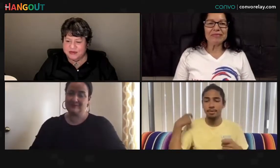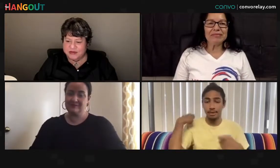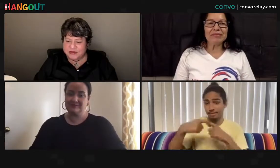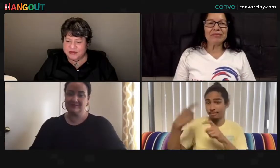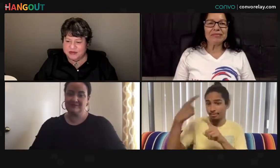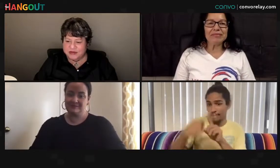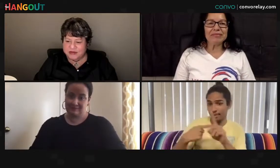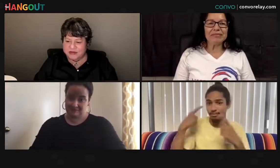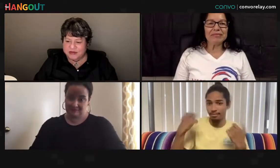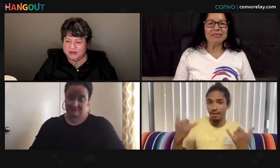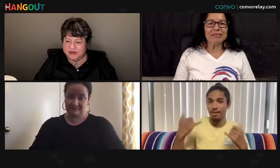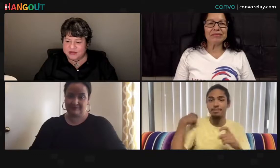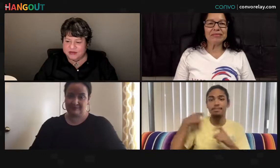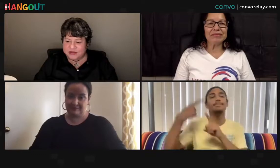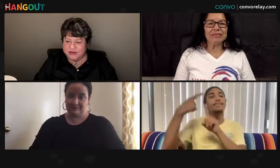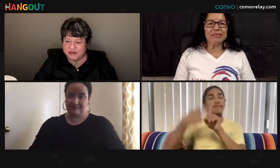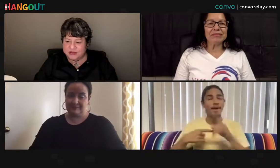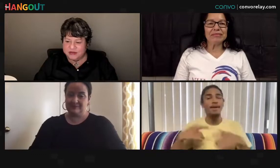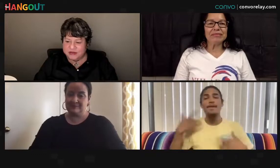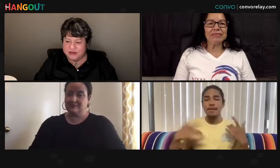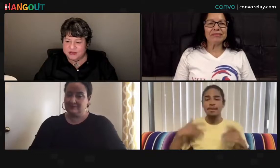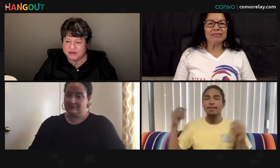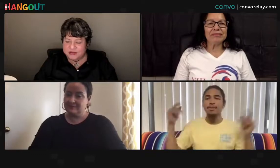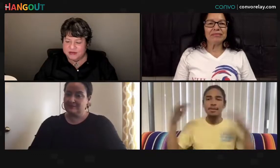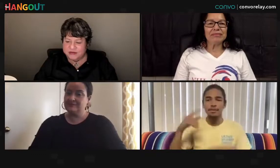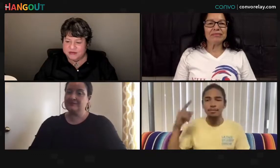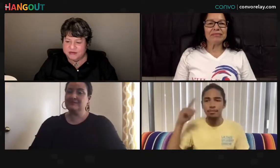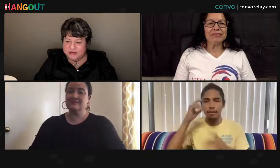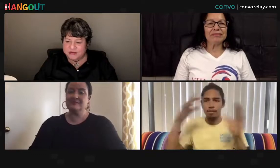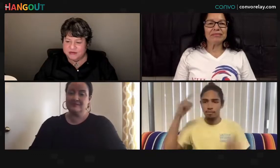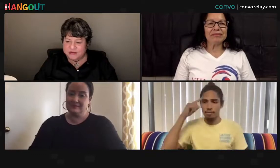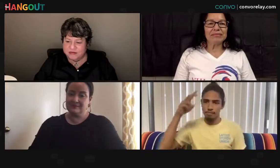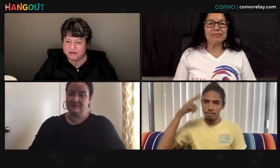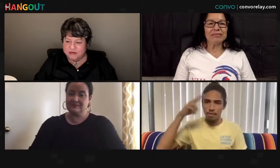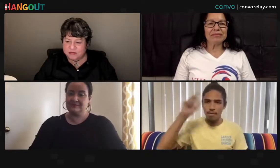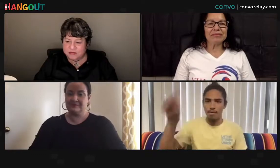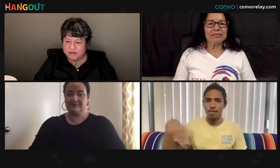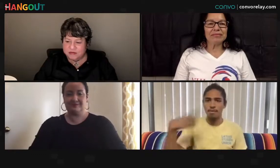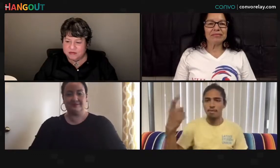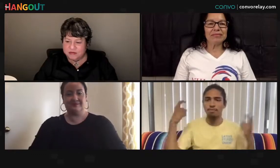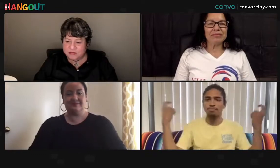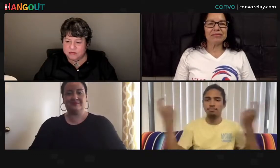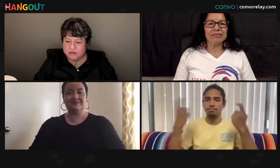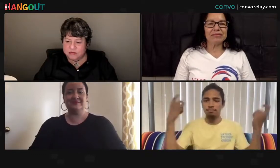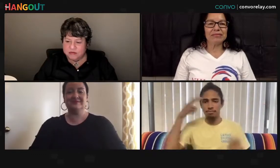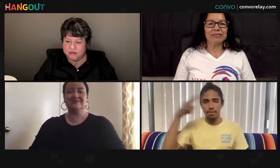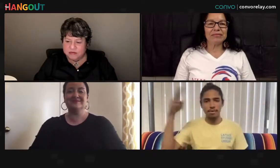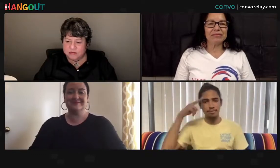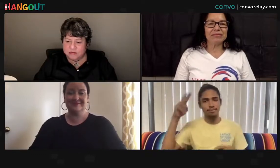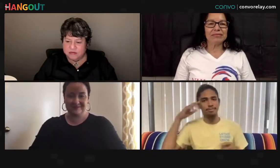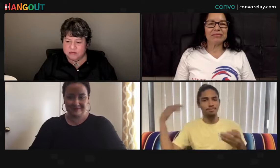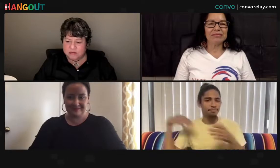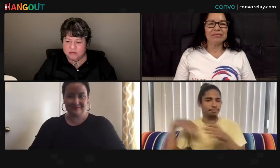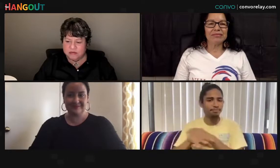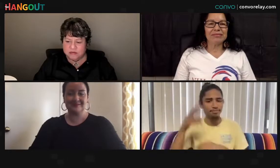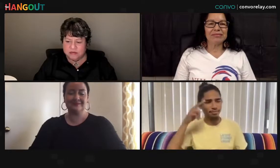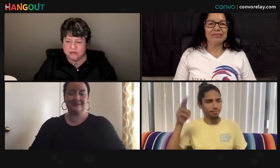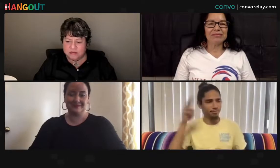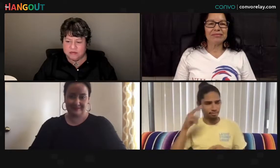to say, like during events, during especially the Hispanic Heritage Month, people commonly think that it's only Mexico